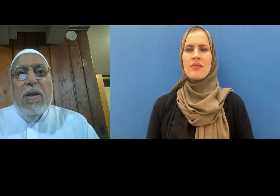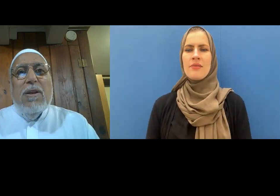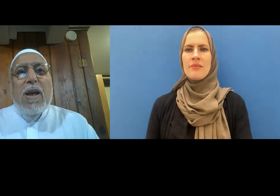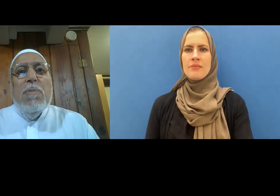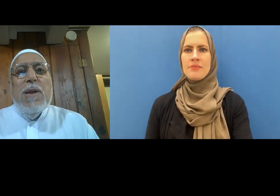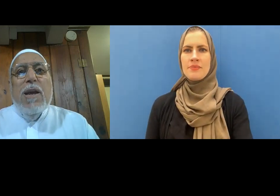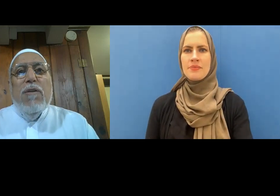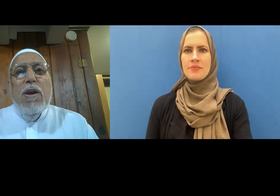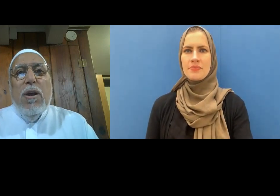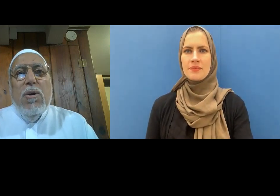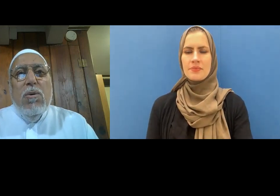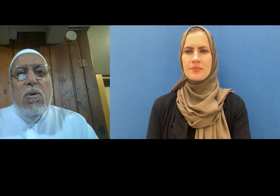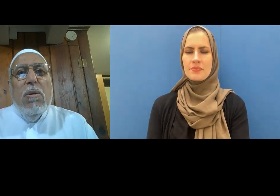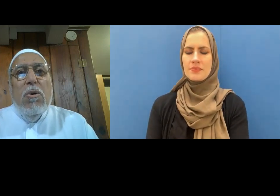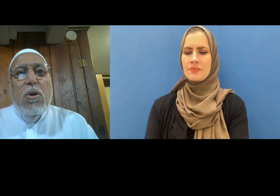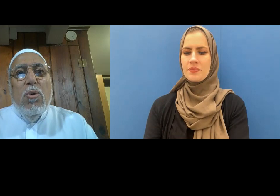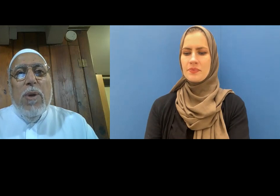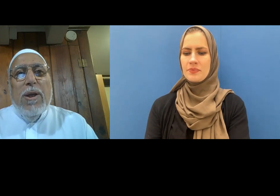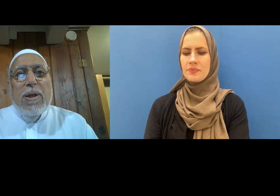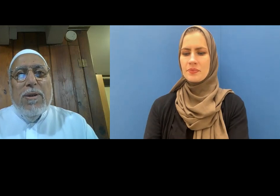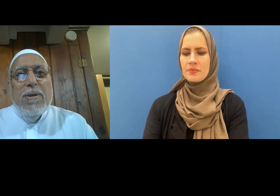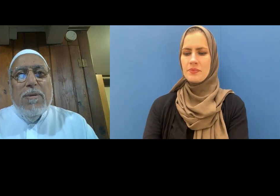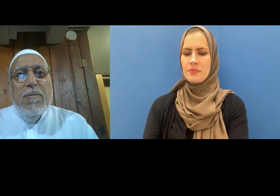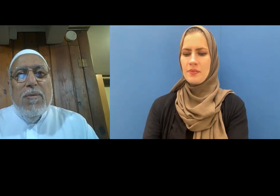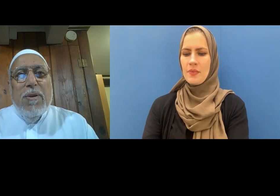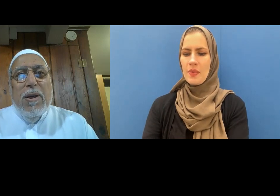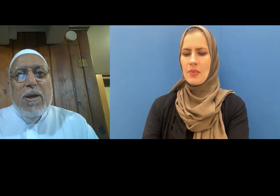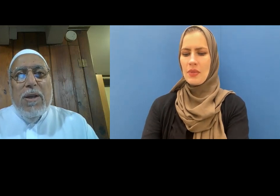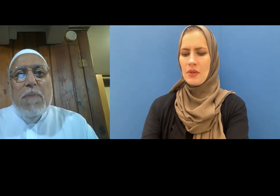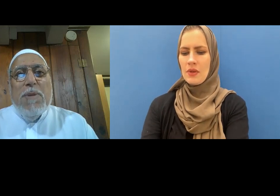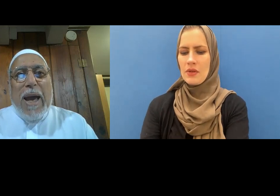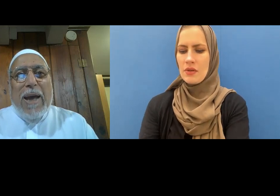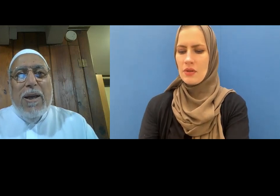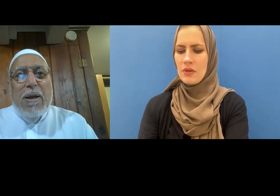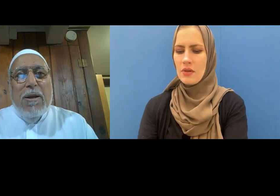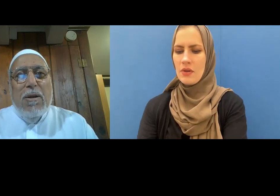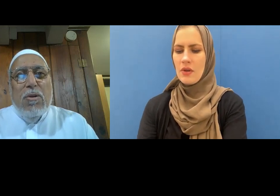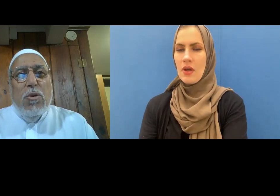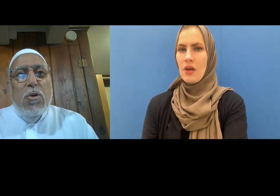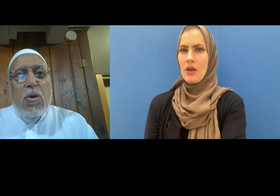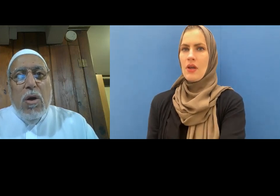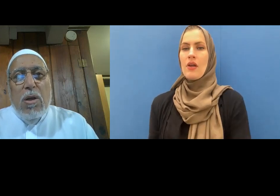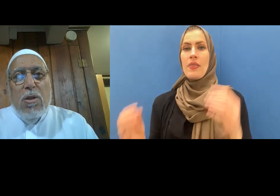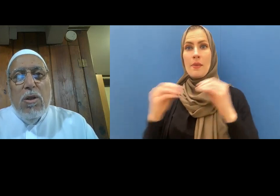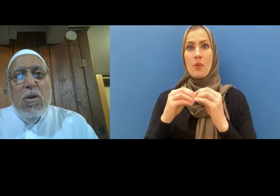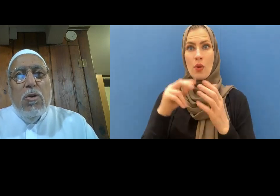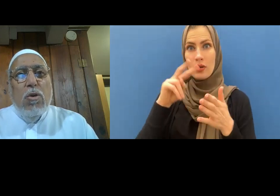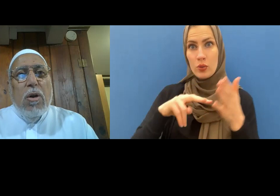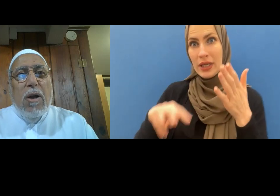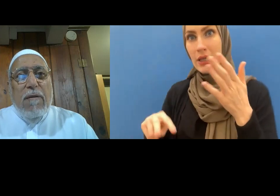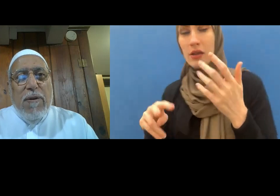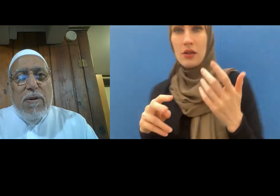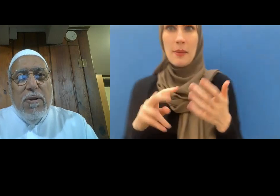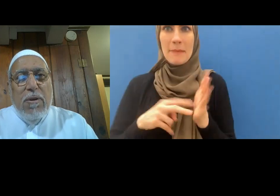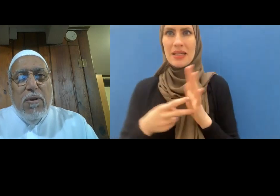And it keeps giving you the more you read it. It keeps adding to your knowledge, to